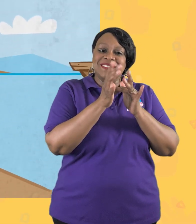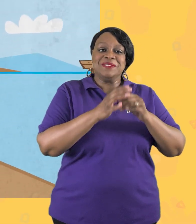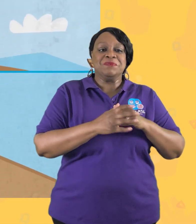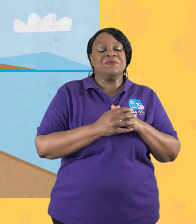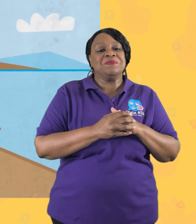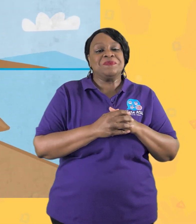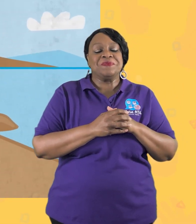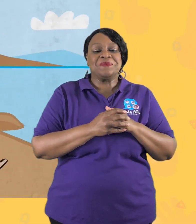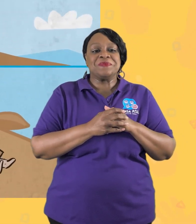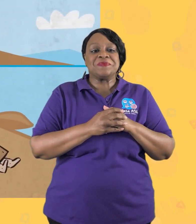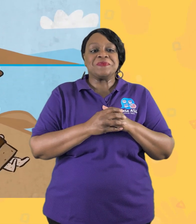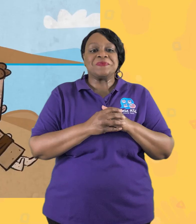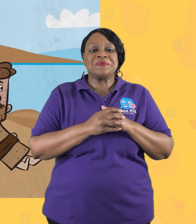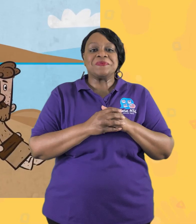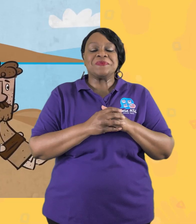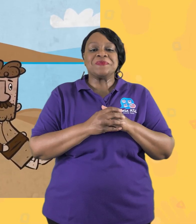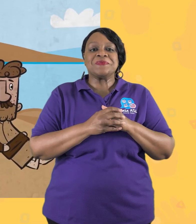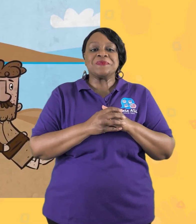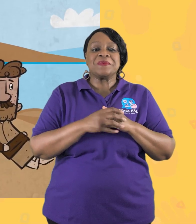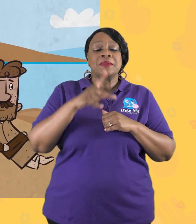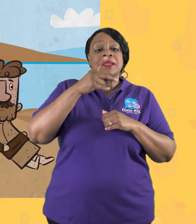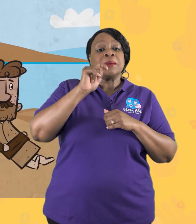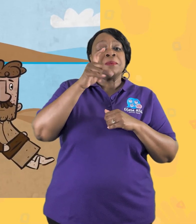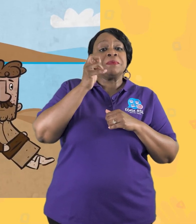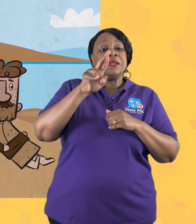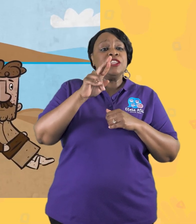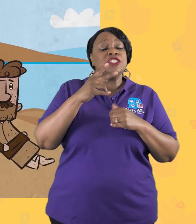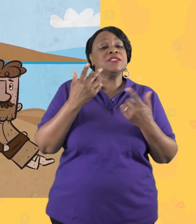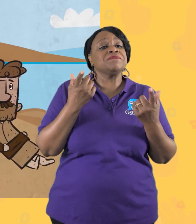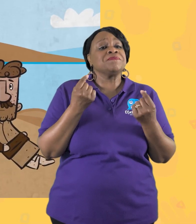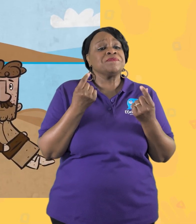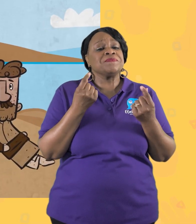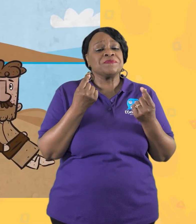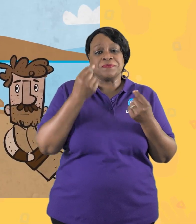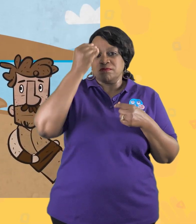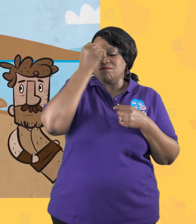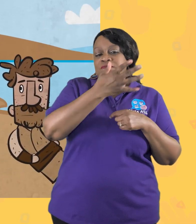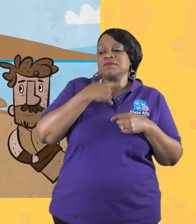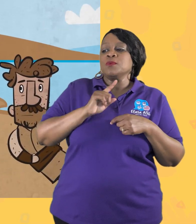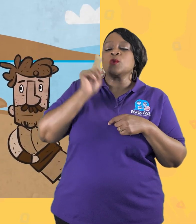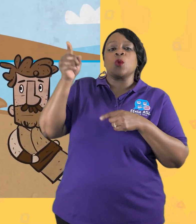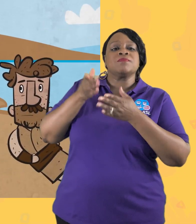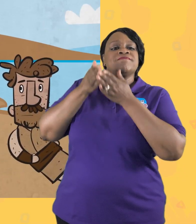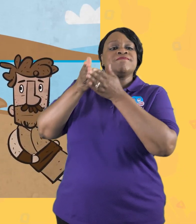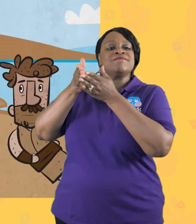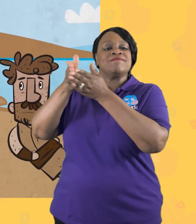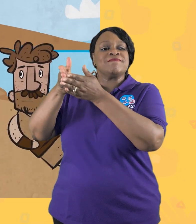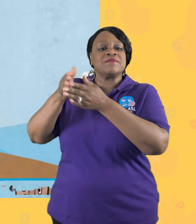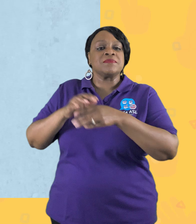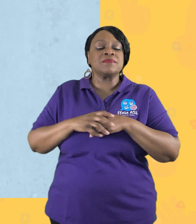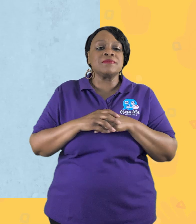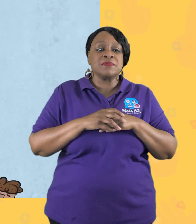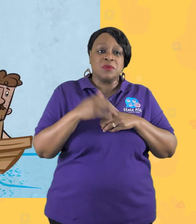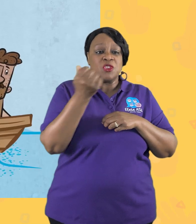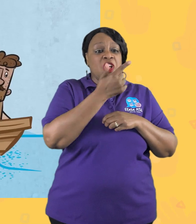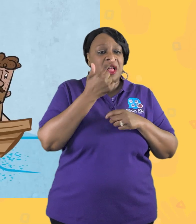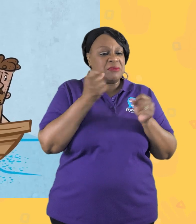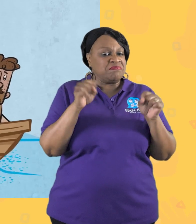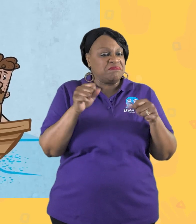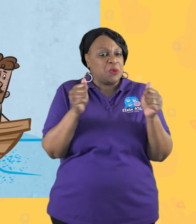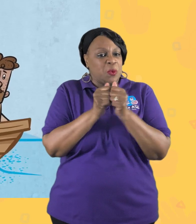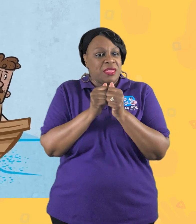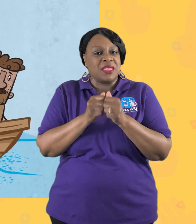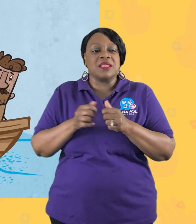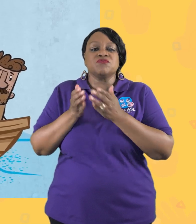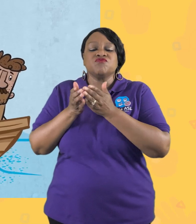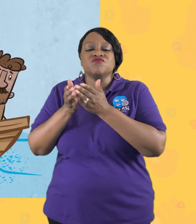Some of Jesus' followers were together when Peter said, "I am going fishing." Okay. So they all went out to the